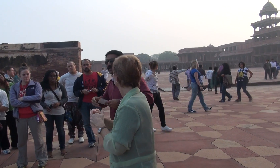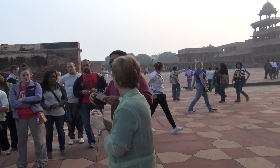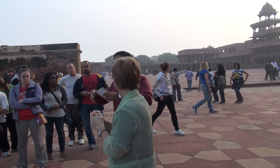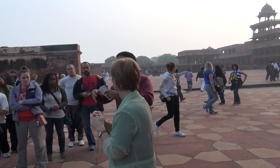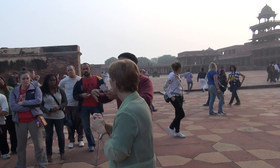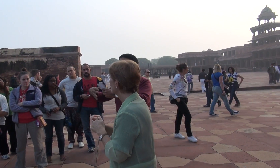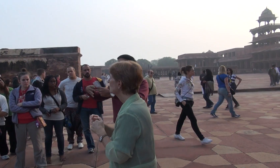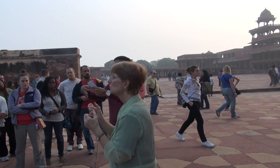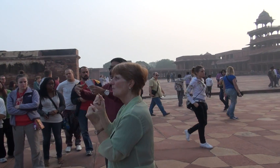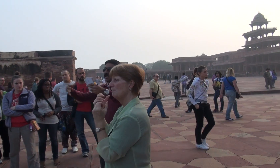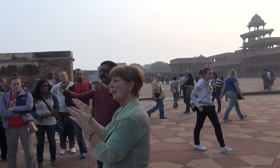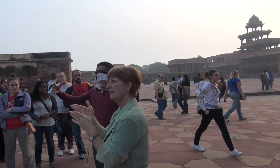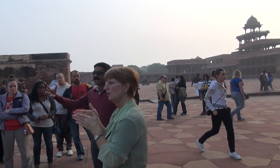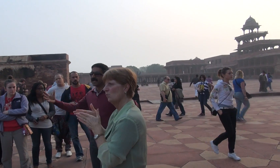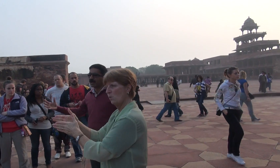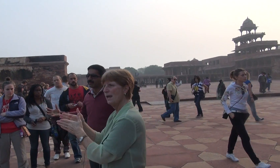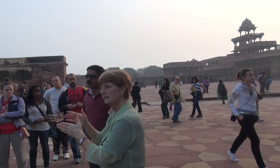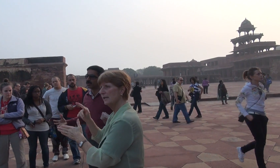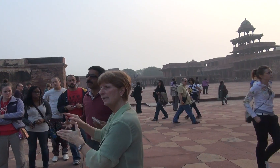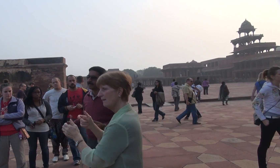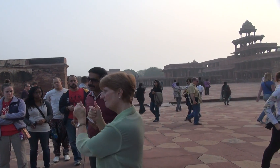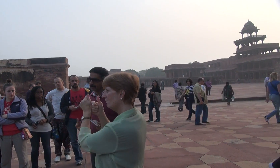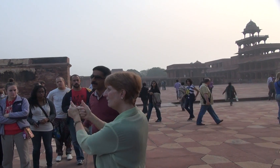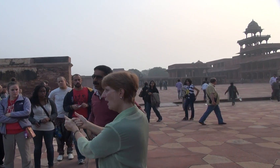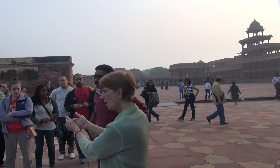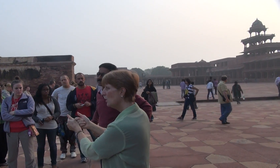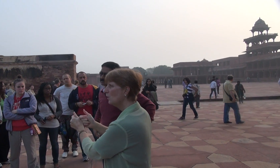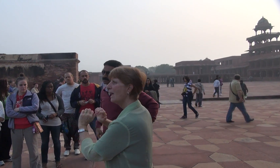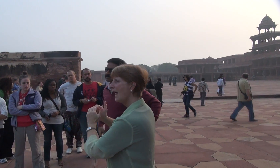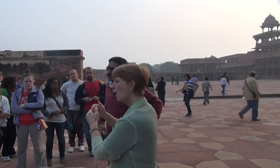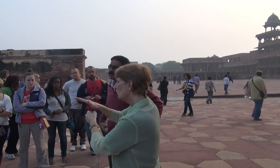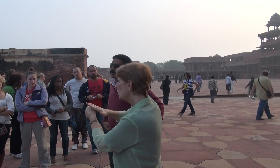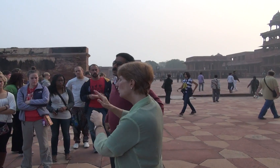So in many ways, he had adopted the lifestyle of the local people